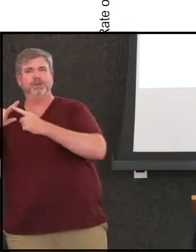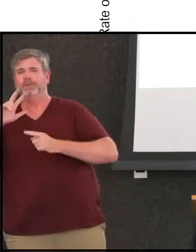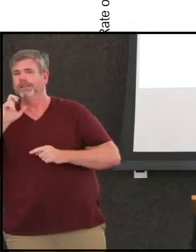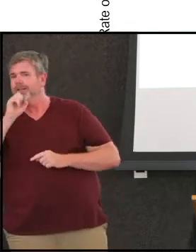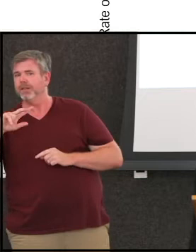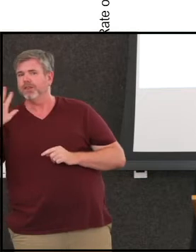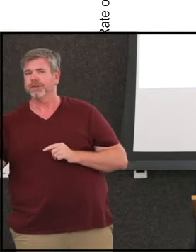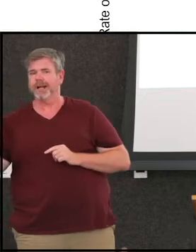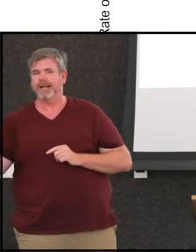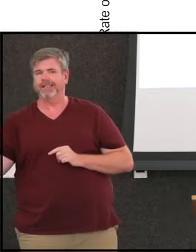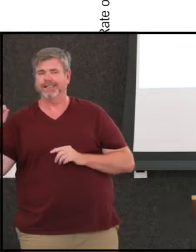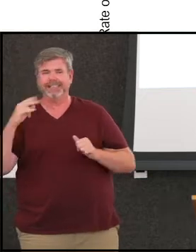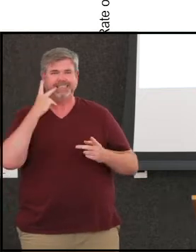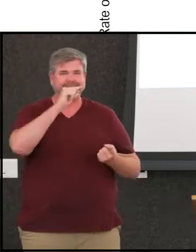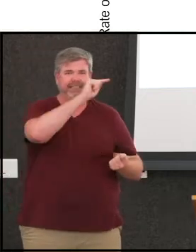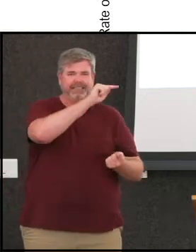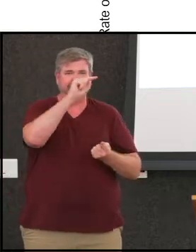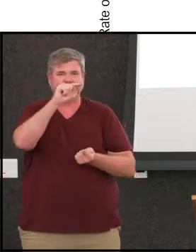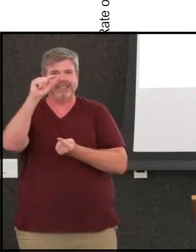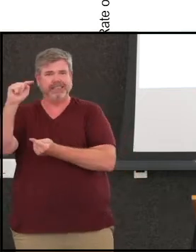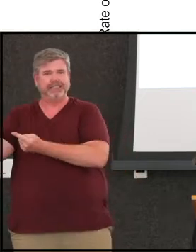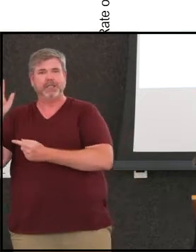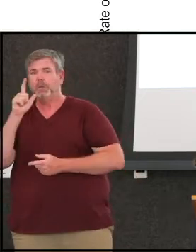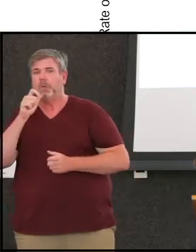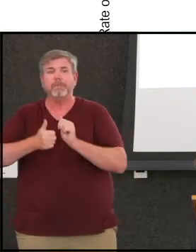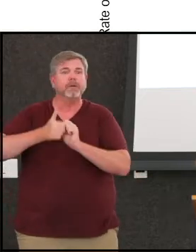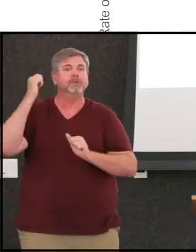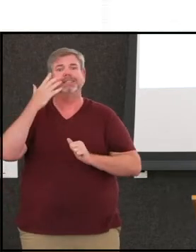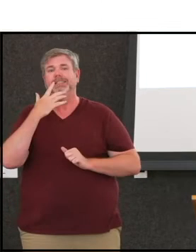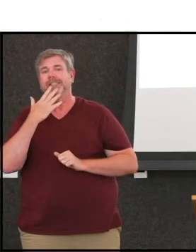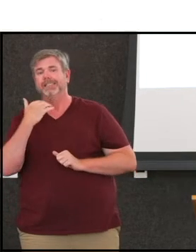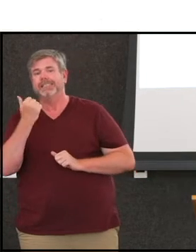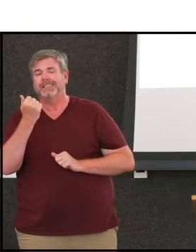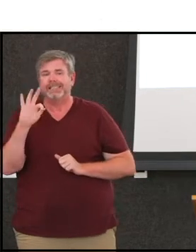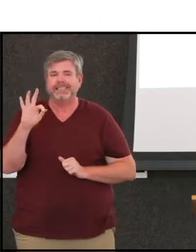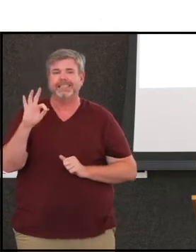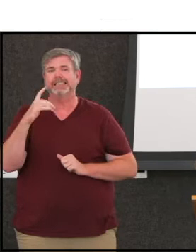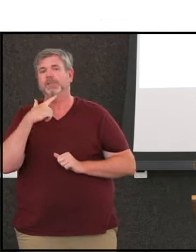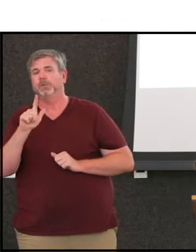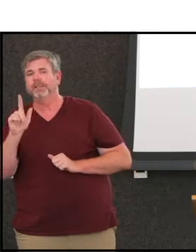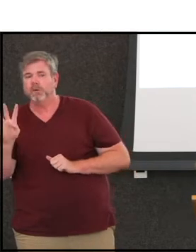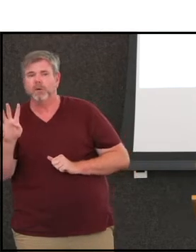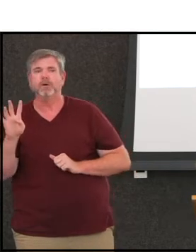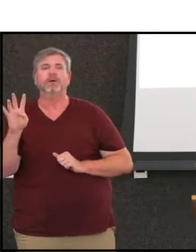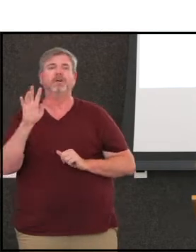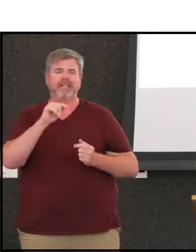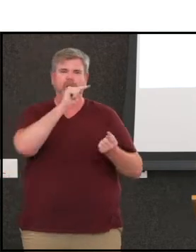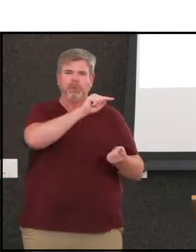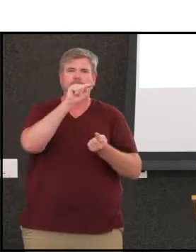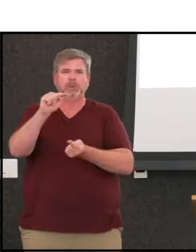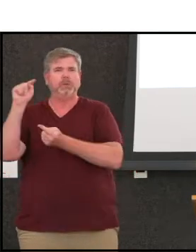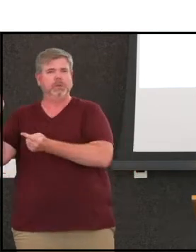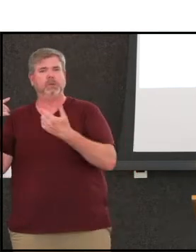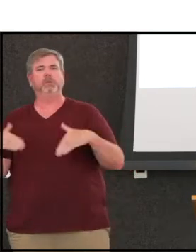young adults and teenagers. Next. So what is county's response